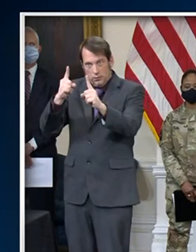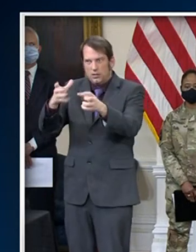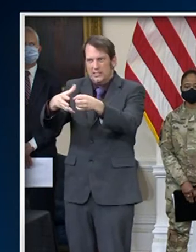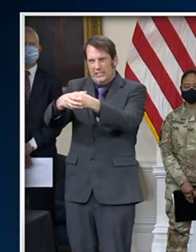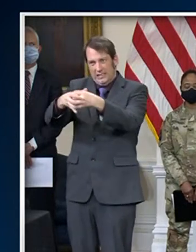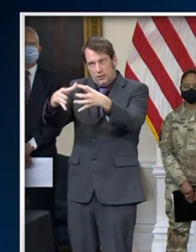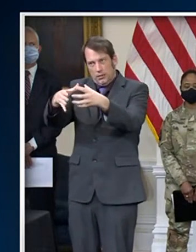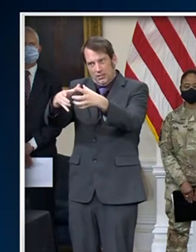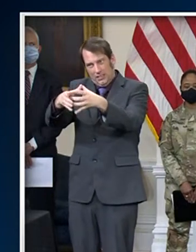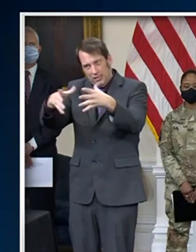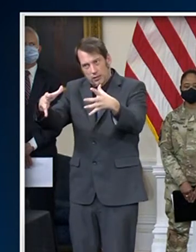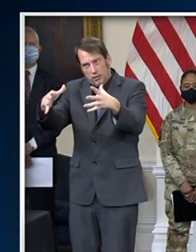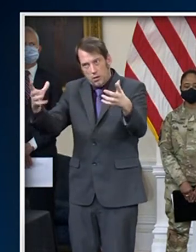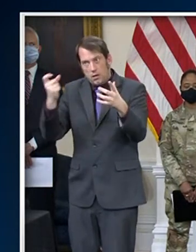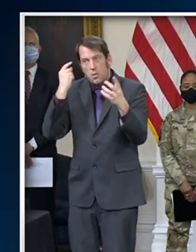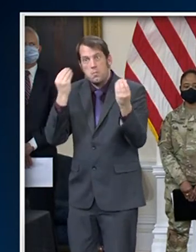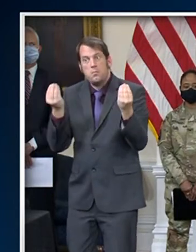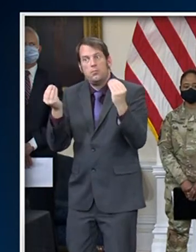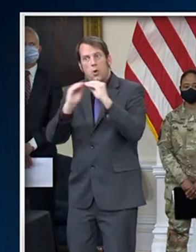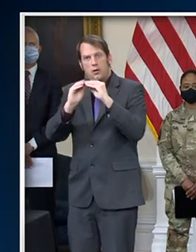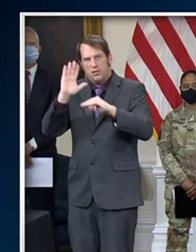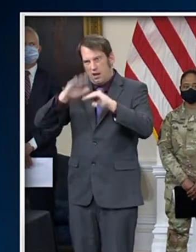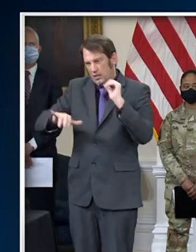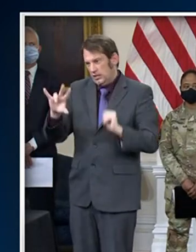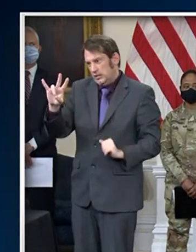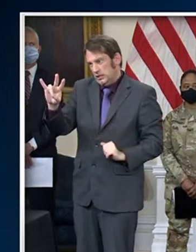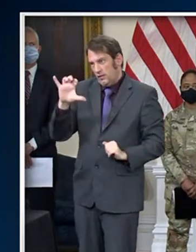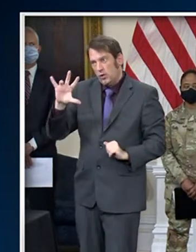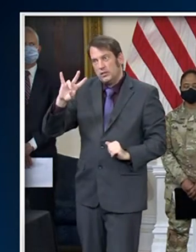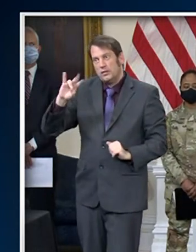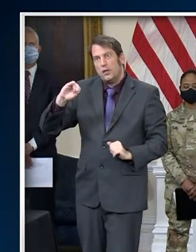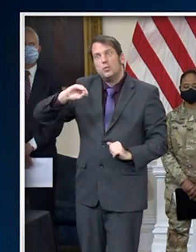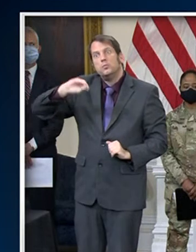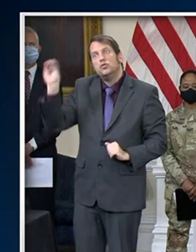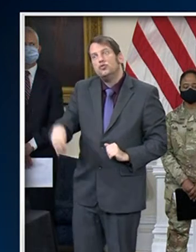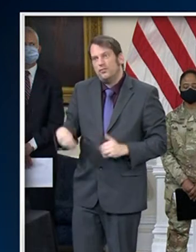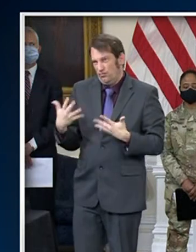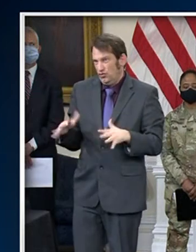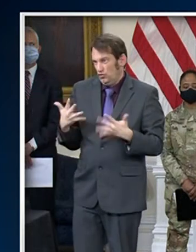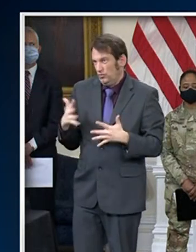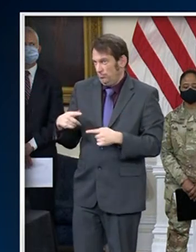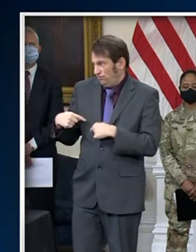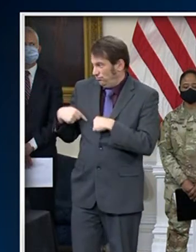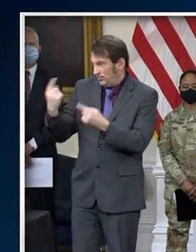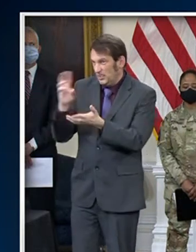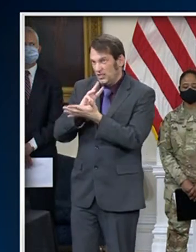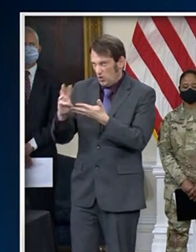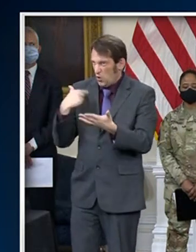by more than 770% over the past 6 weeks,